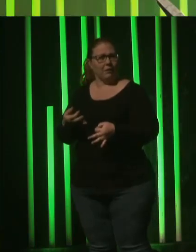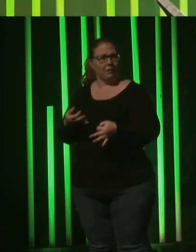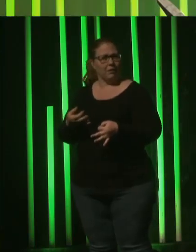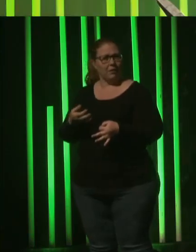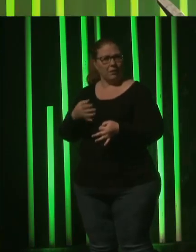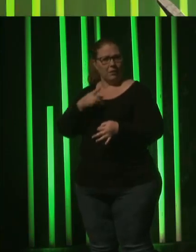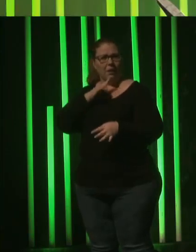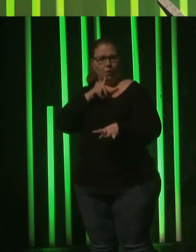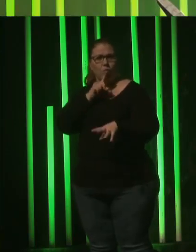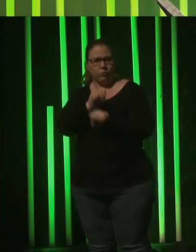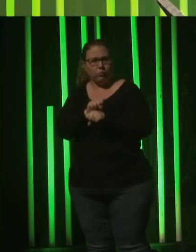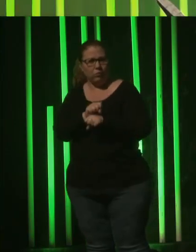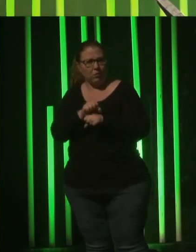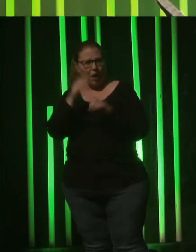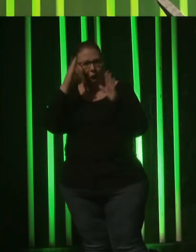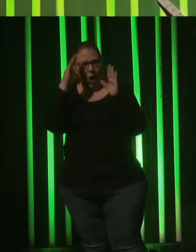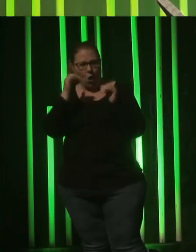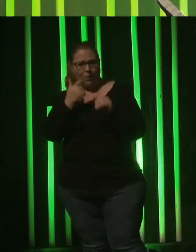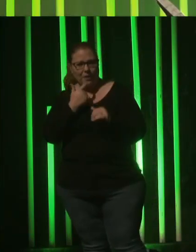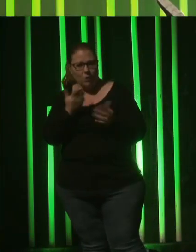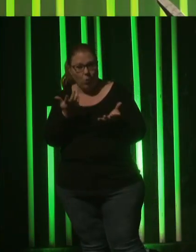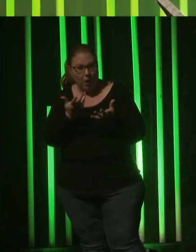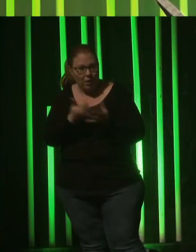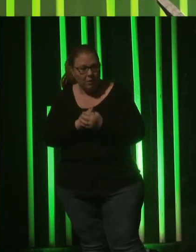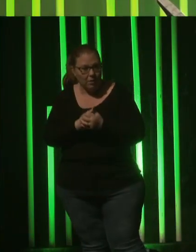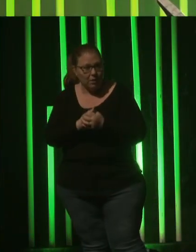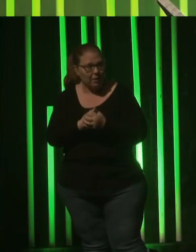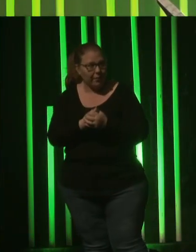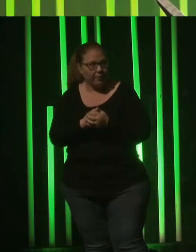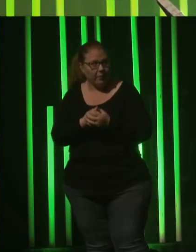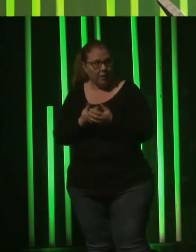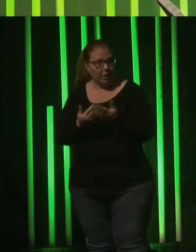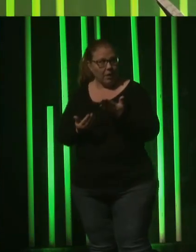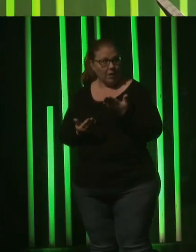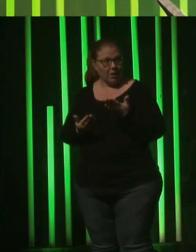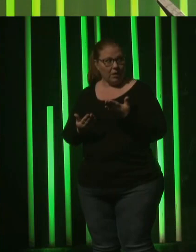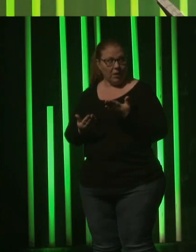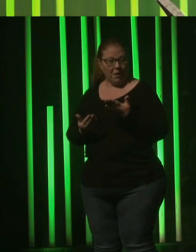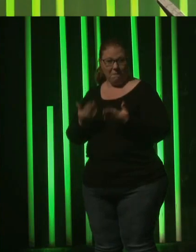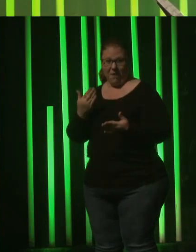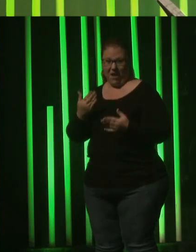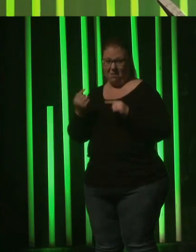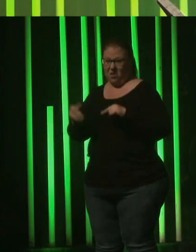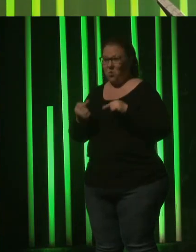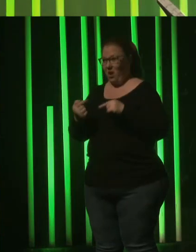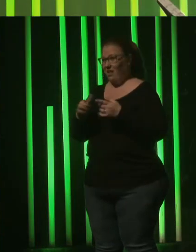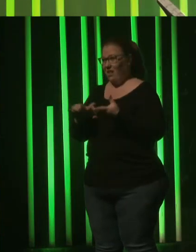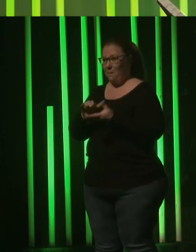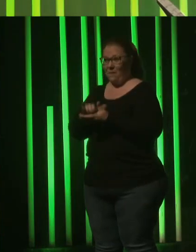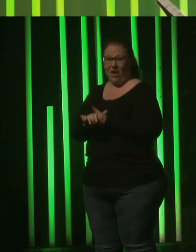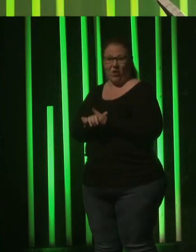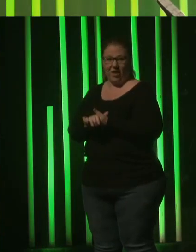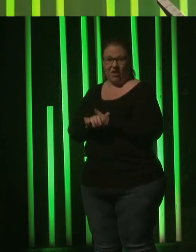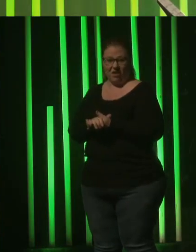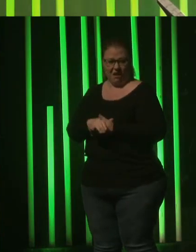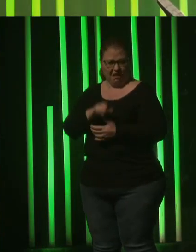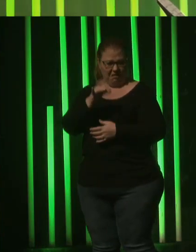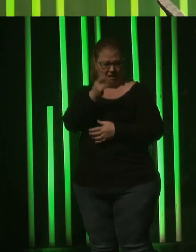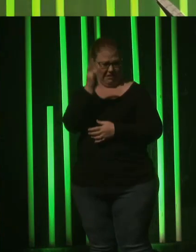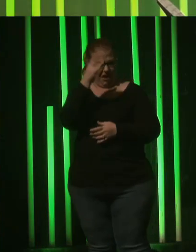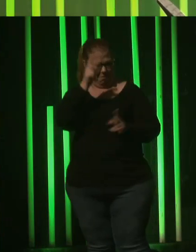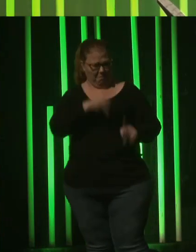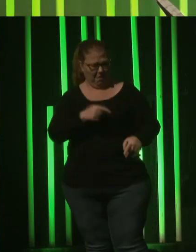real practically. Hope is saying, I may be going through in my marriage. This crackpot that I married has